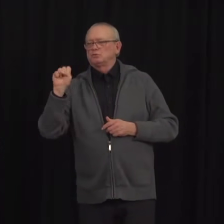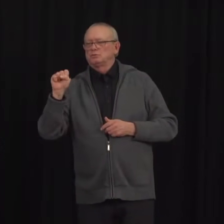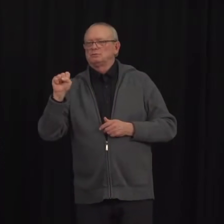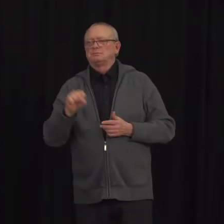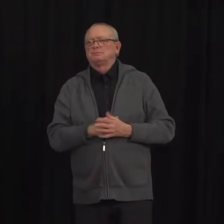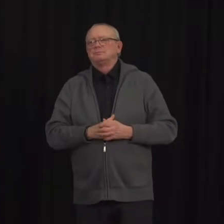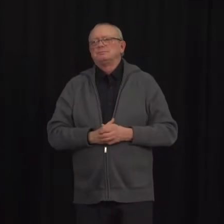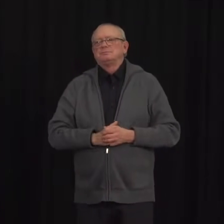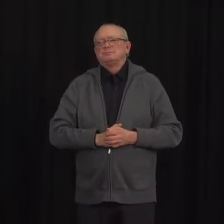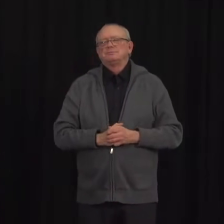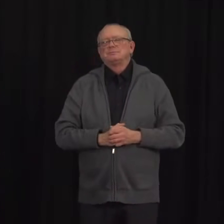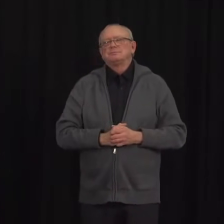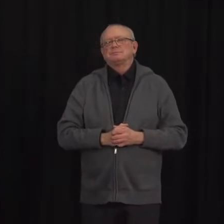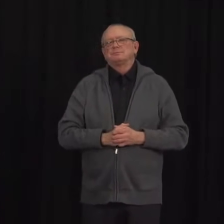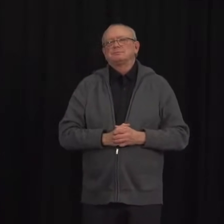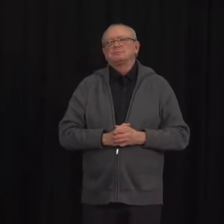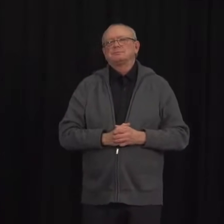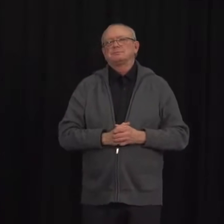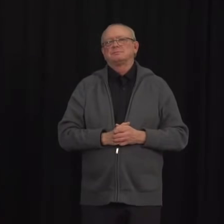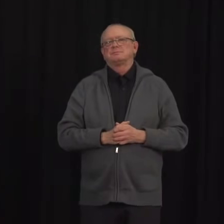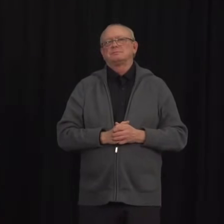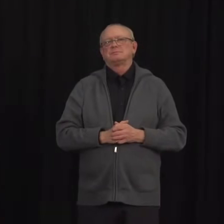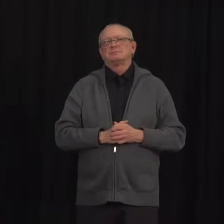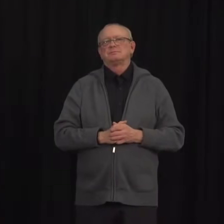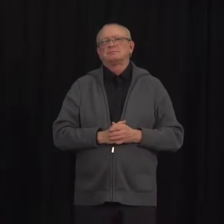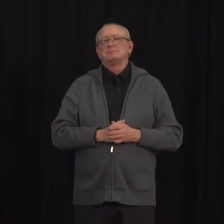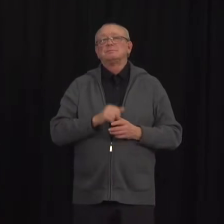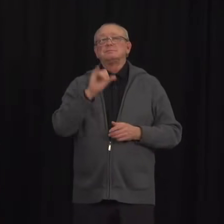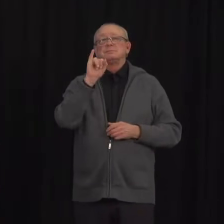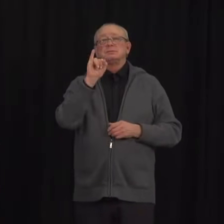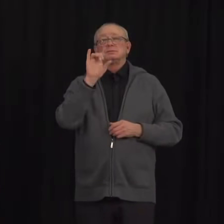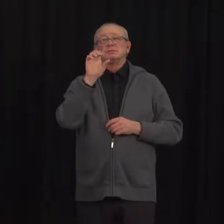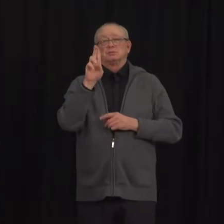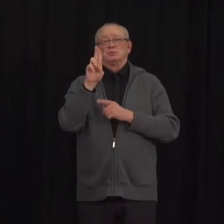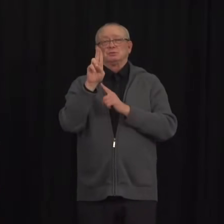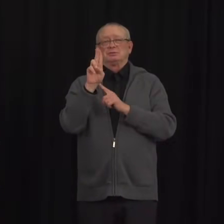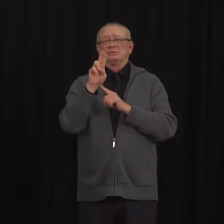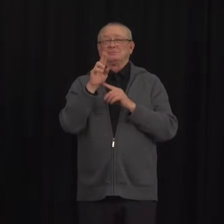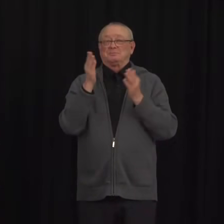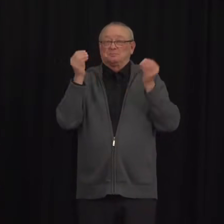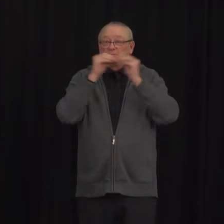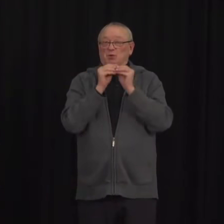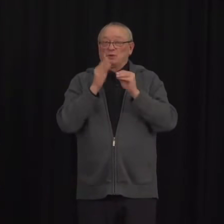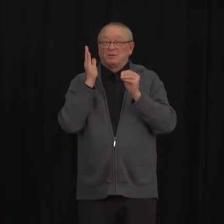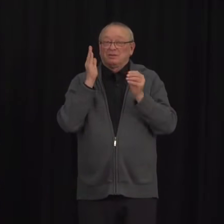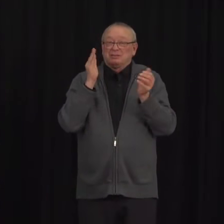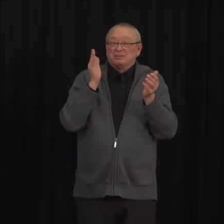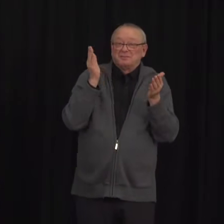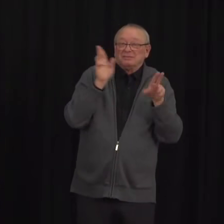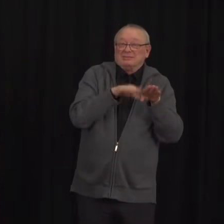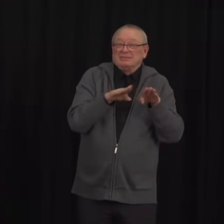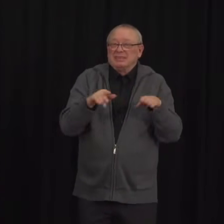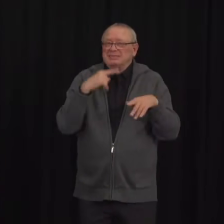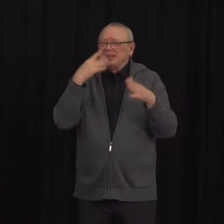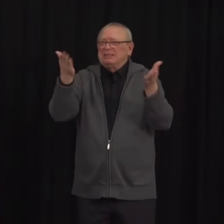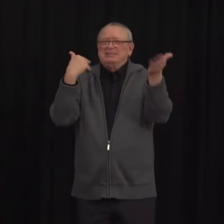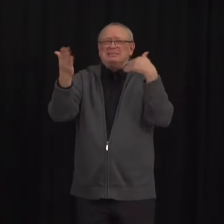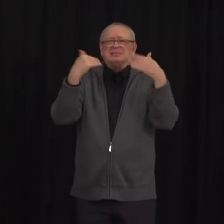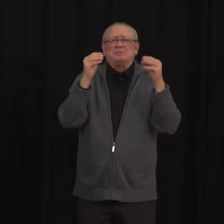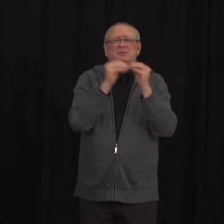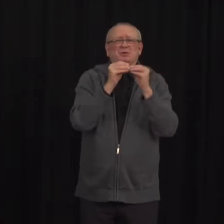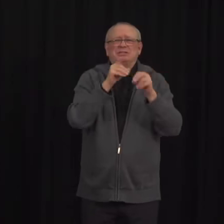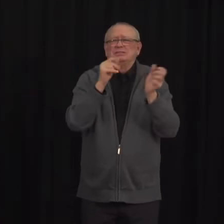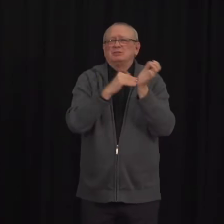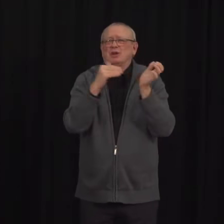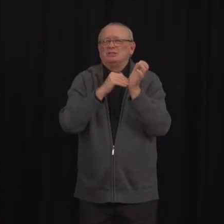Hinshaw. ICU beds for COVID patients are filling up, and doctors have raised the alarm about this. They also say that we don't have the time to see whether the measures announced last